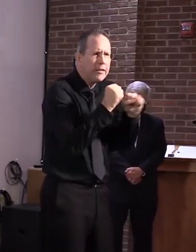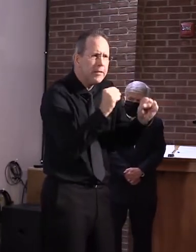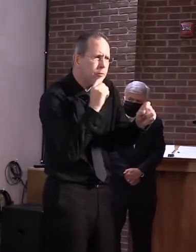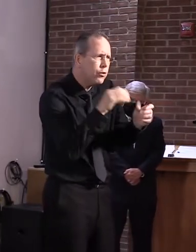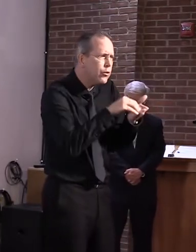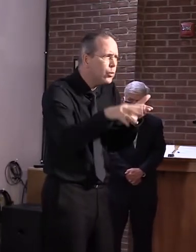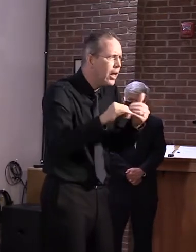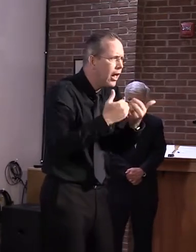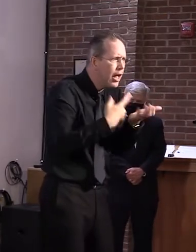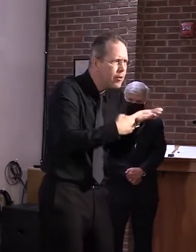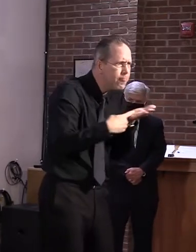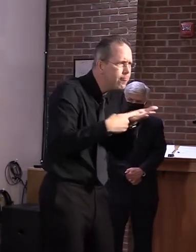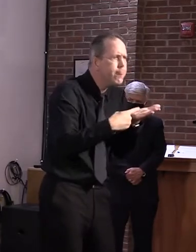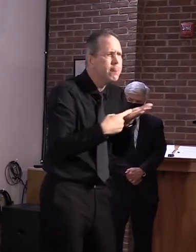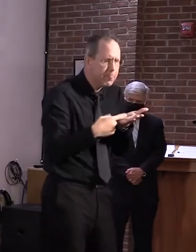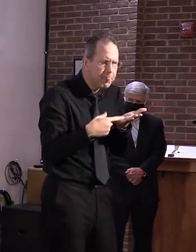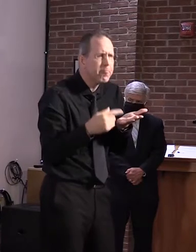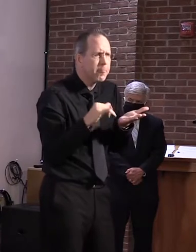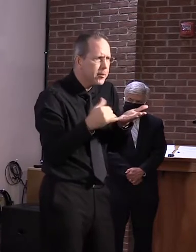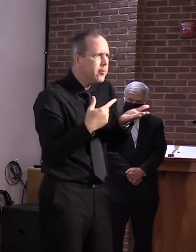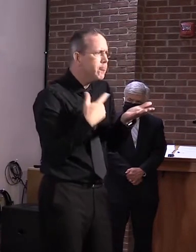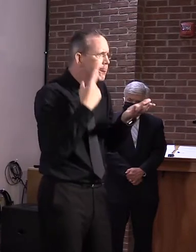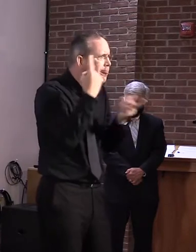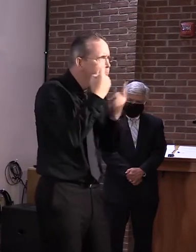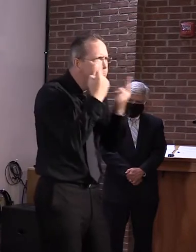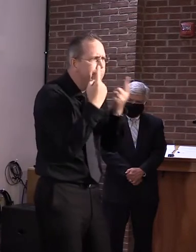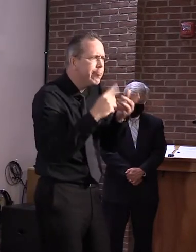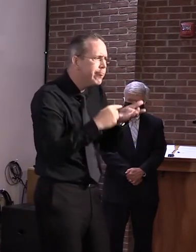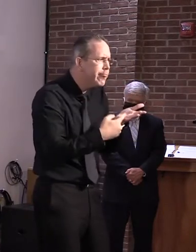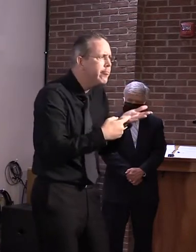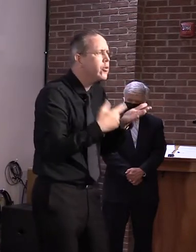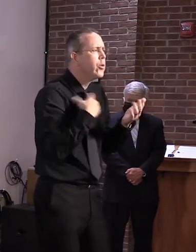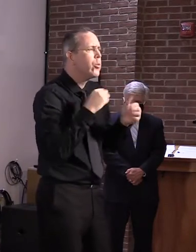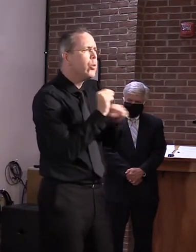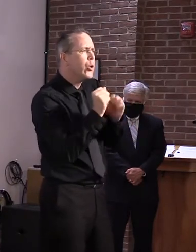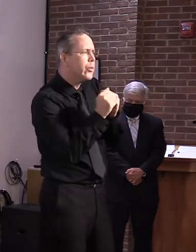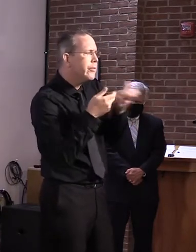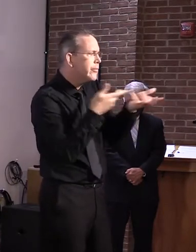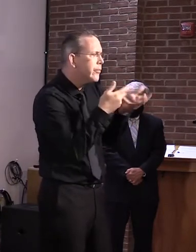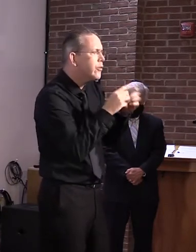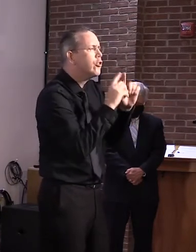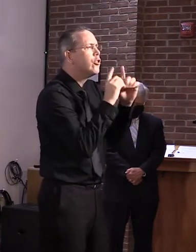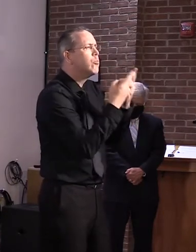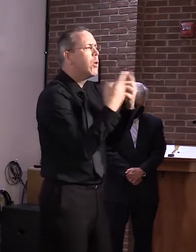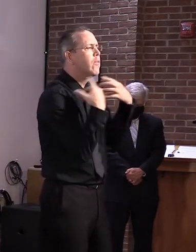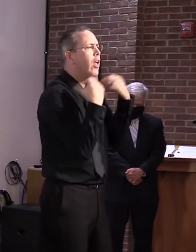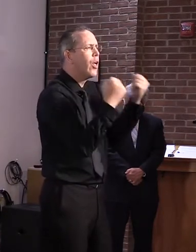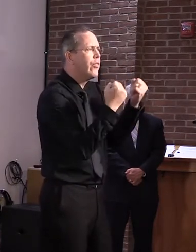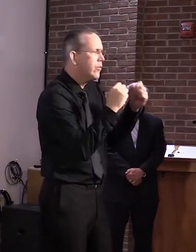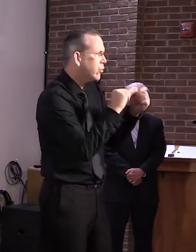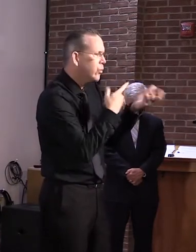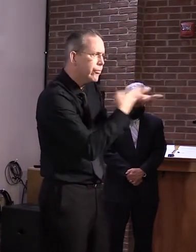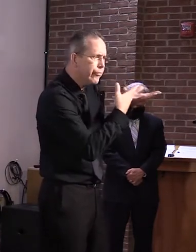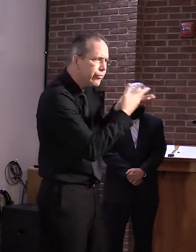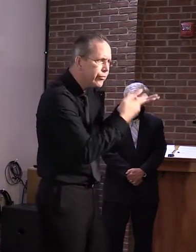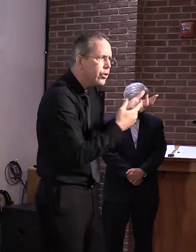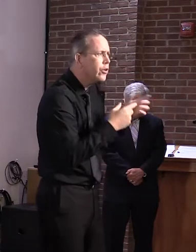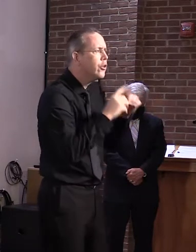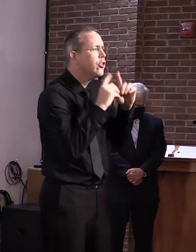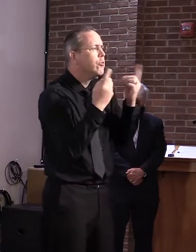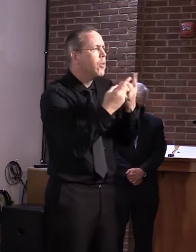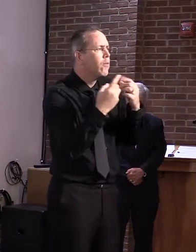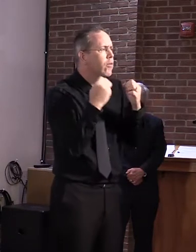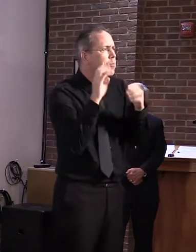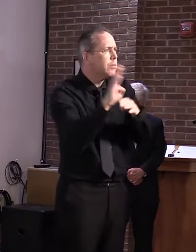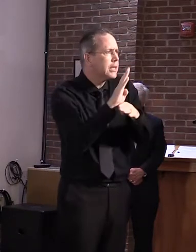staff at our colleges. We've also worked with the Department of Health, the Agency of Commerce, and many other in leading positions